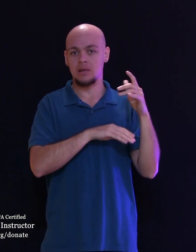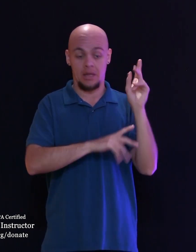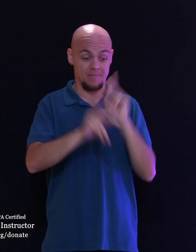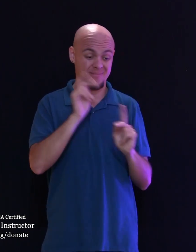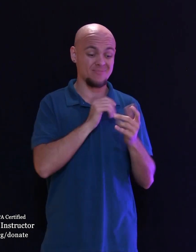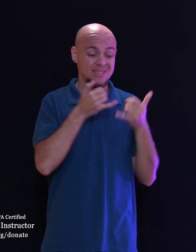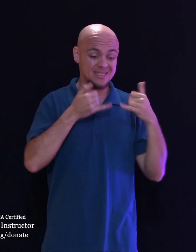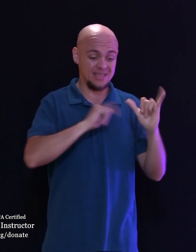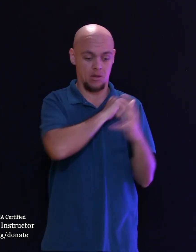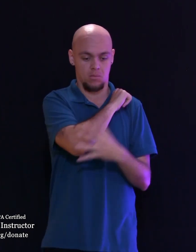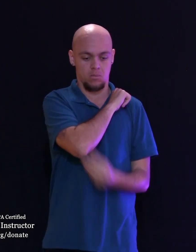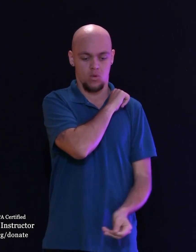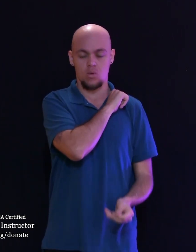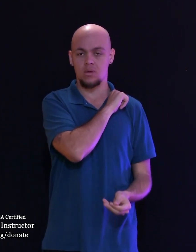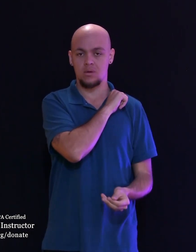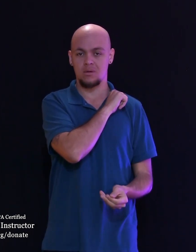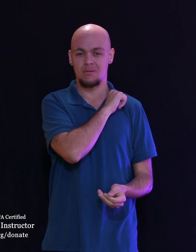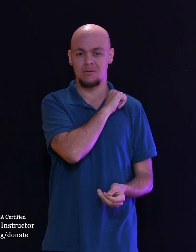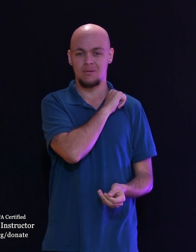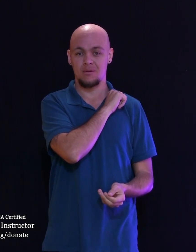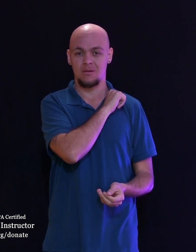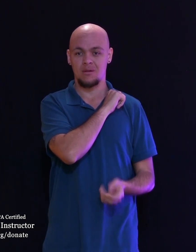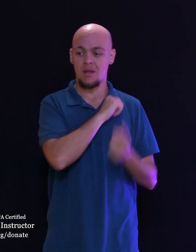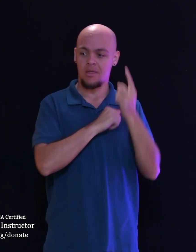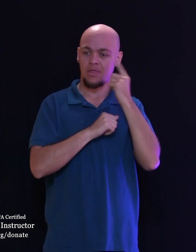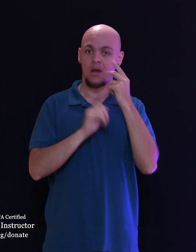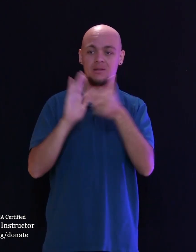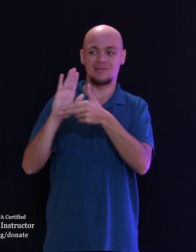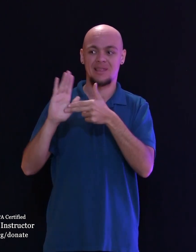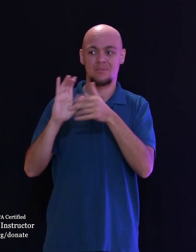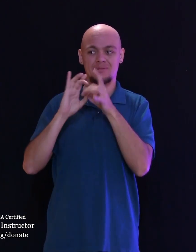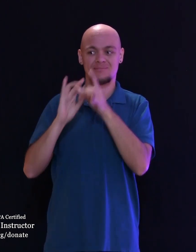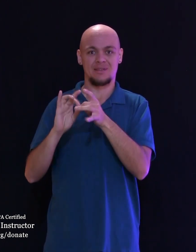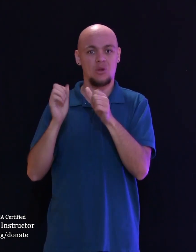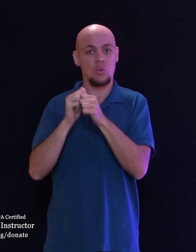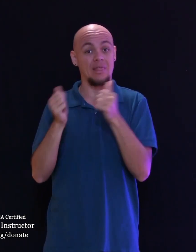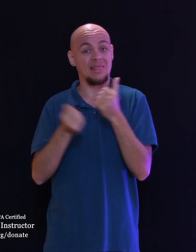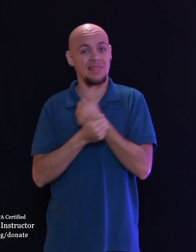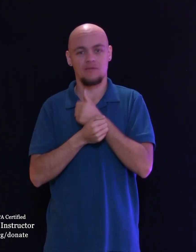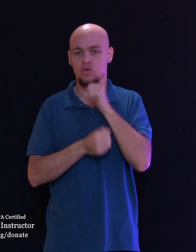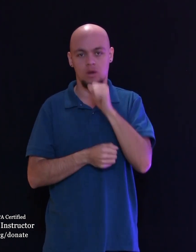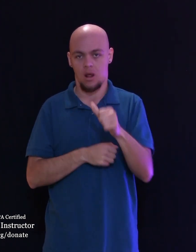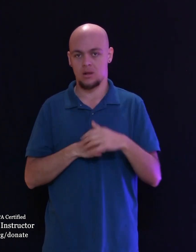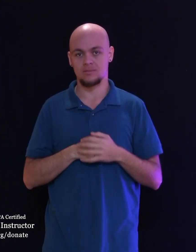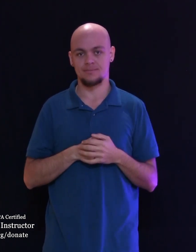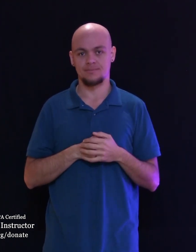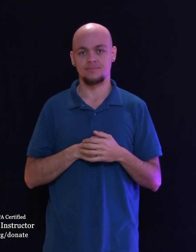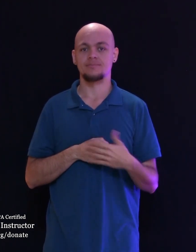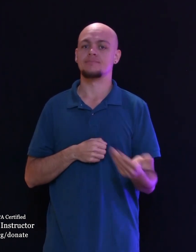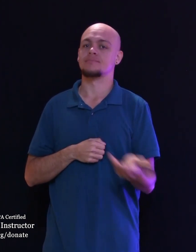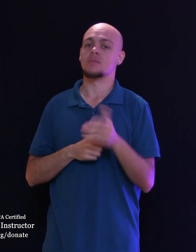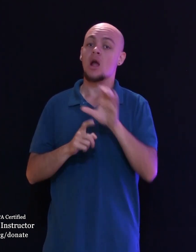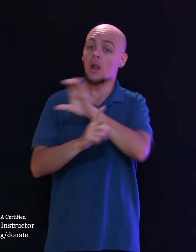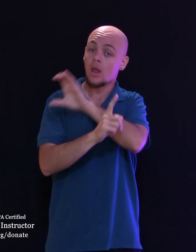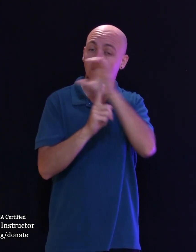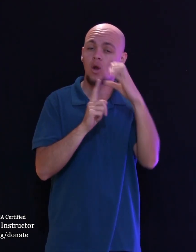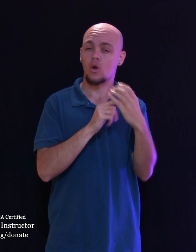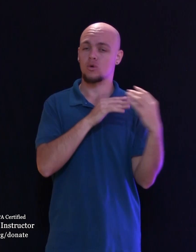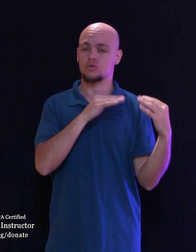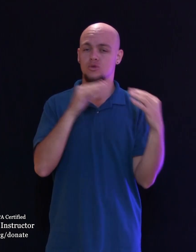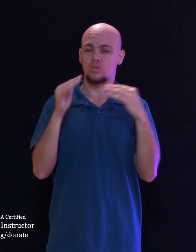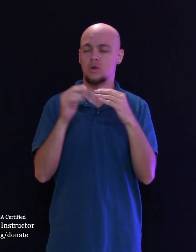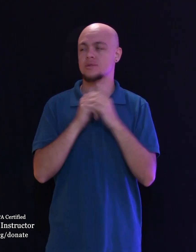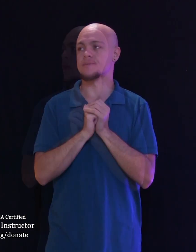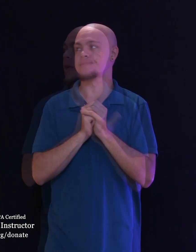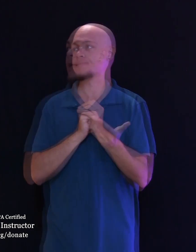We're not thought about as being marked by love. Ah, yes, the culture wars. Let me just say right now, this